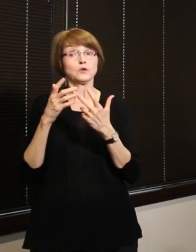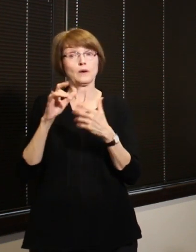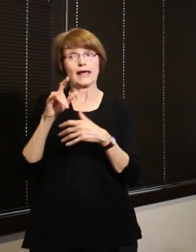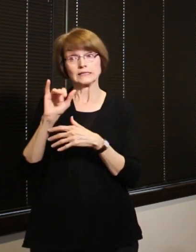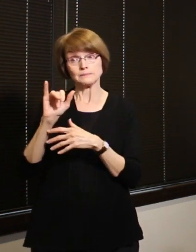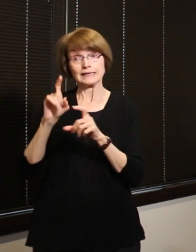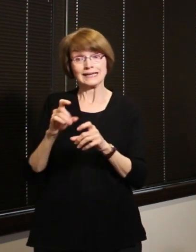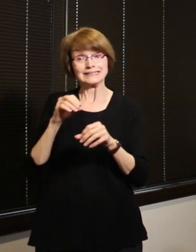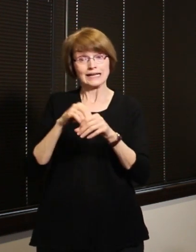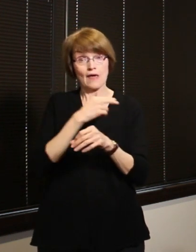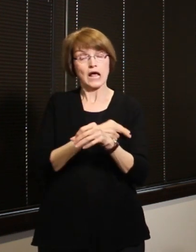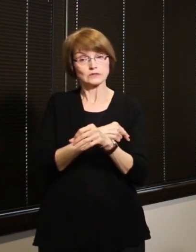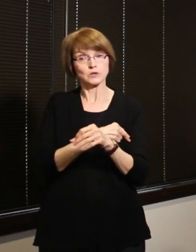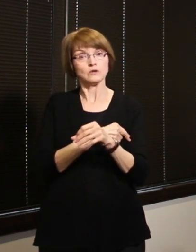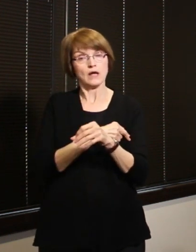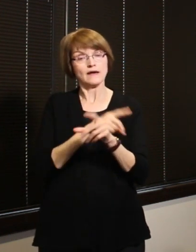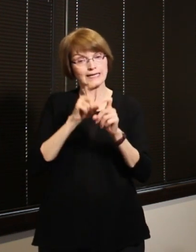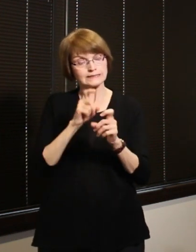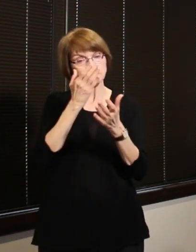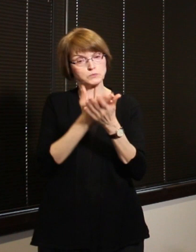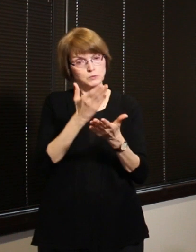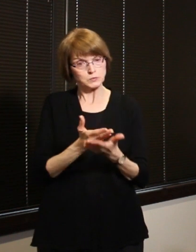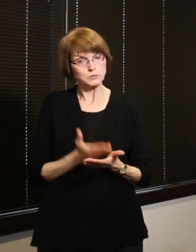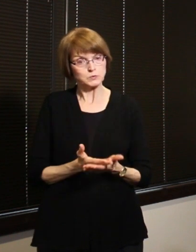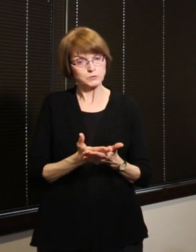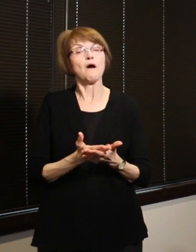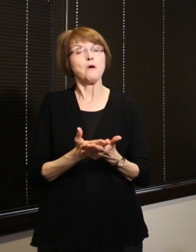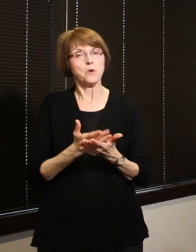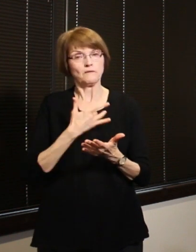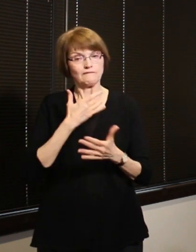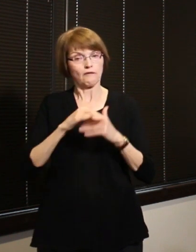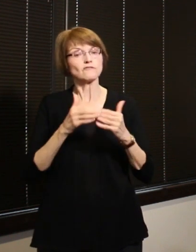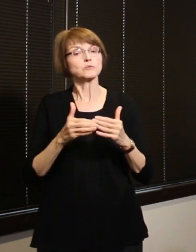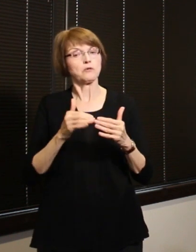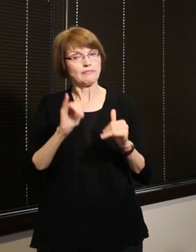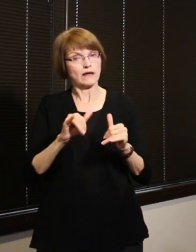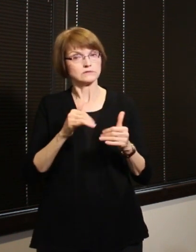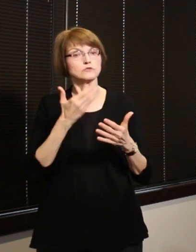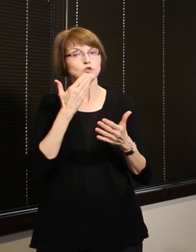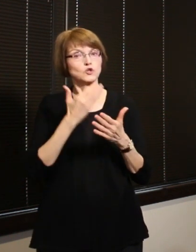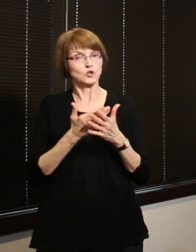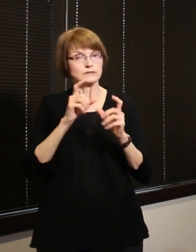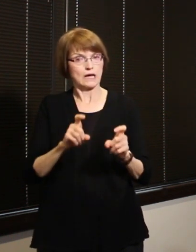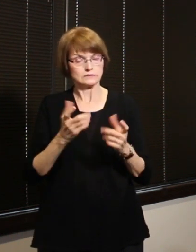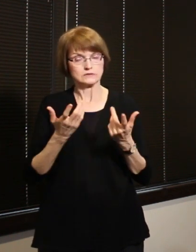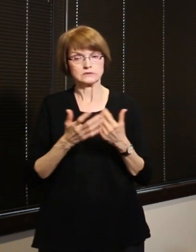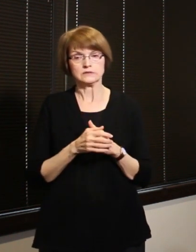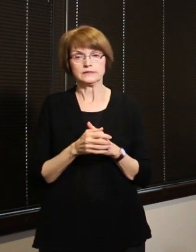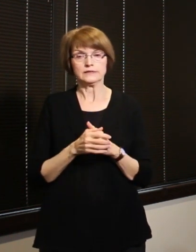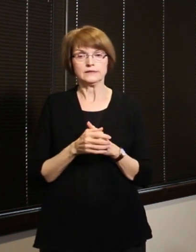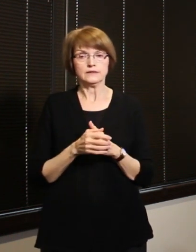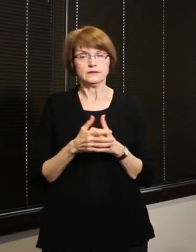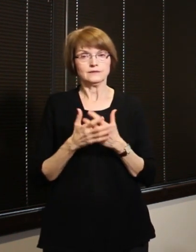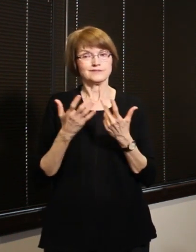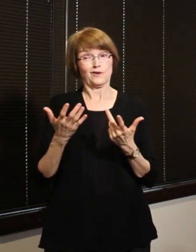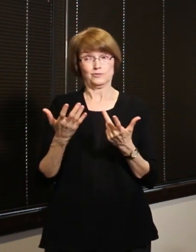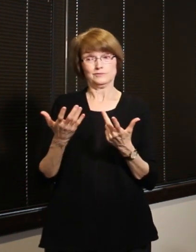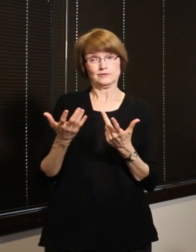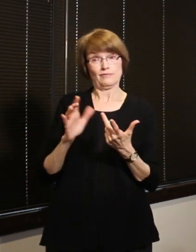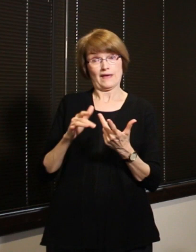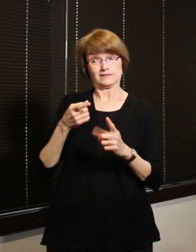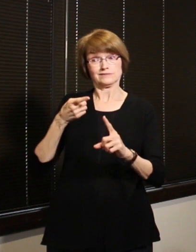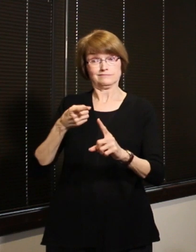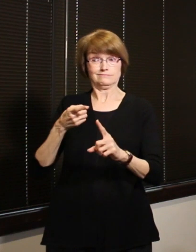in the hospitals, so we're much more comfortable with those tests. So that just talks about how sensitive and specific the test